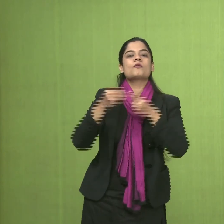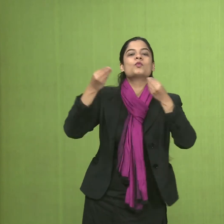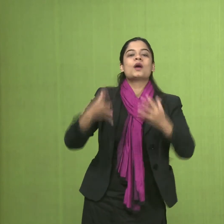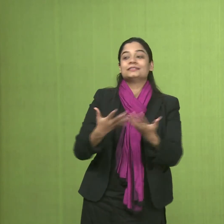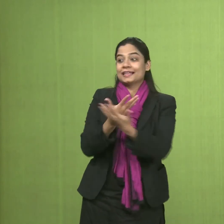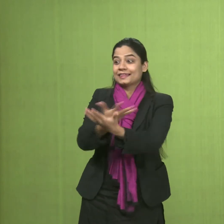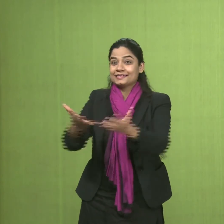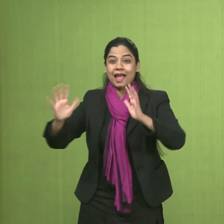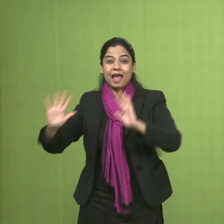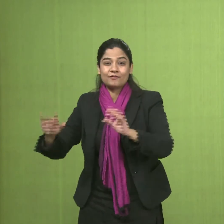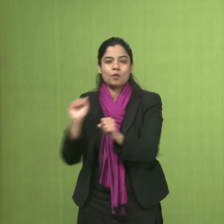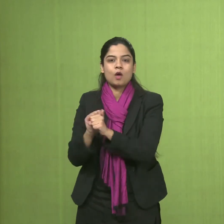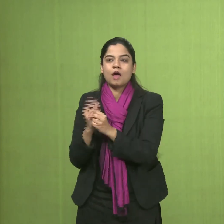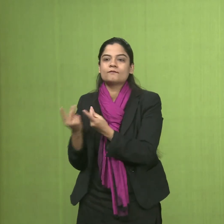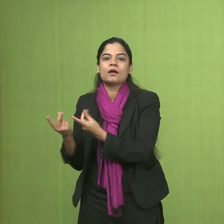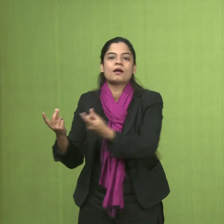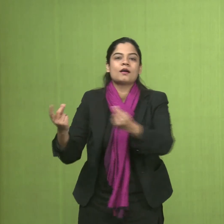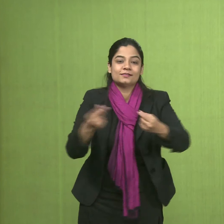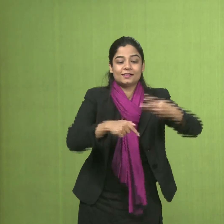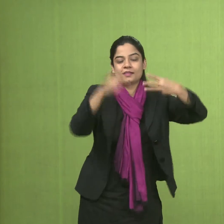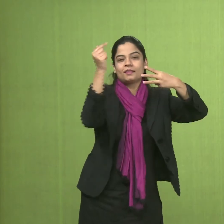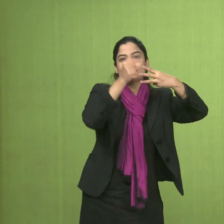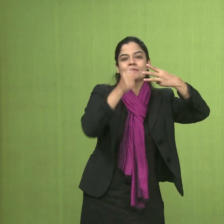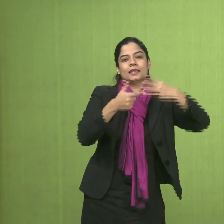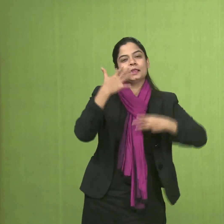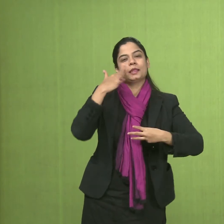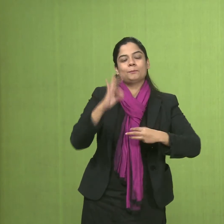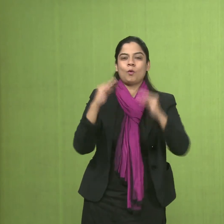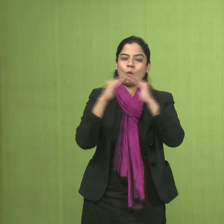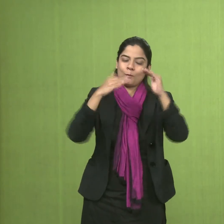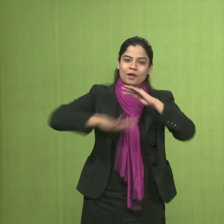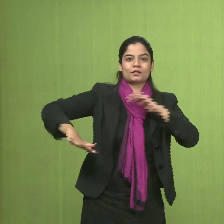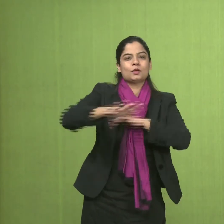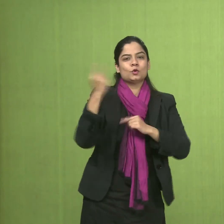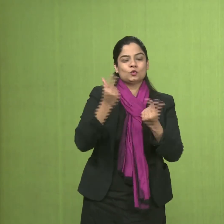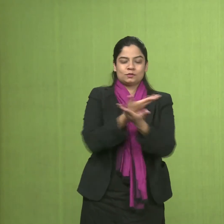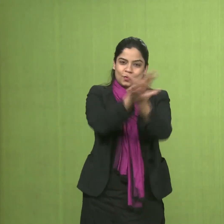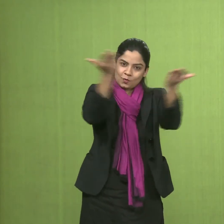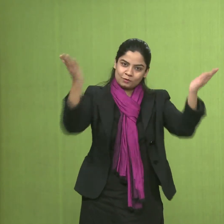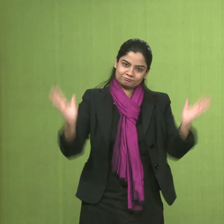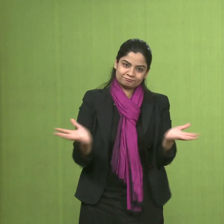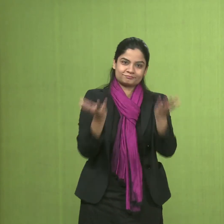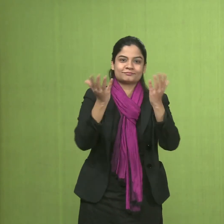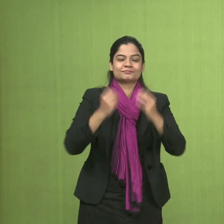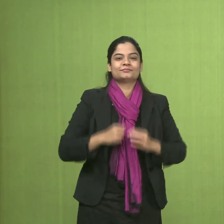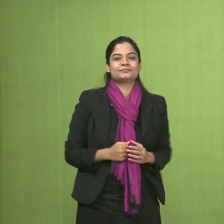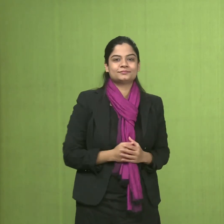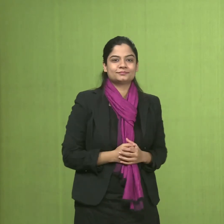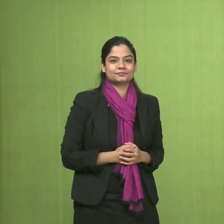And energy is getting saved if we are able to buy these things. So remember, when you are buying these things, all of you should buy like